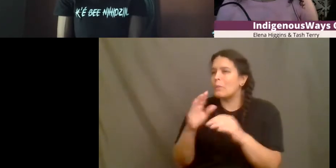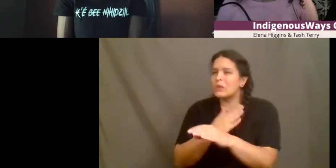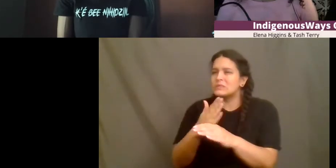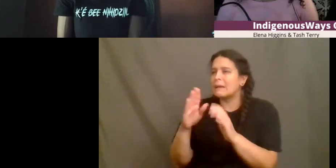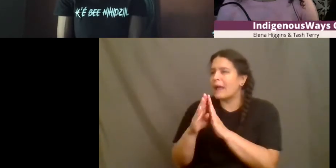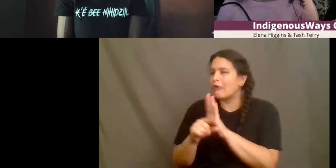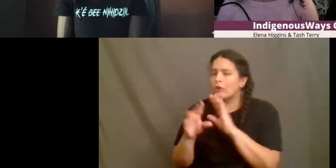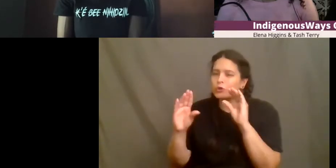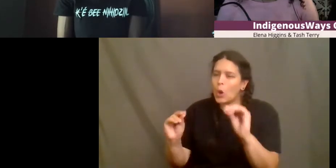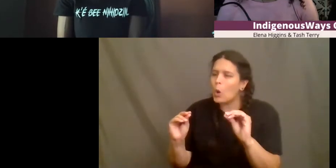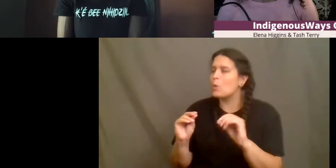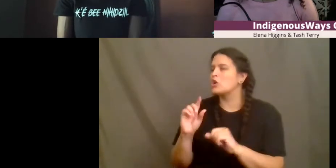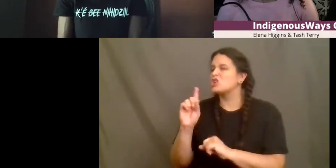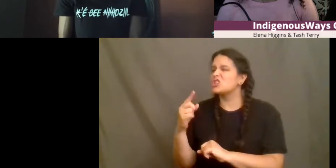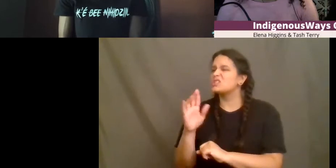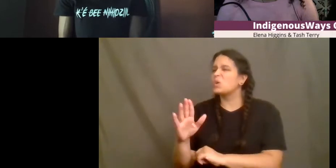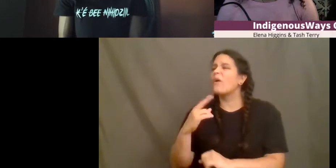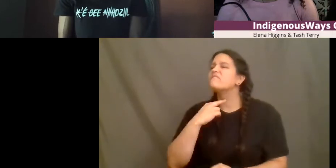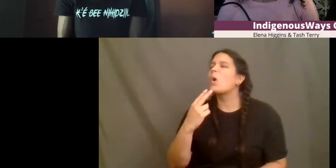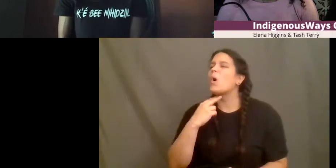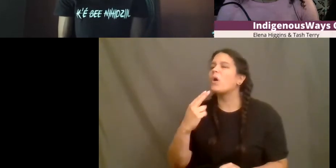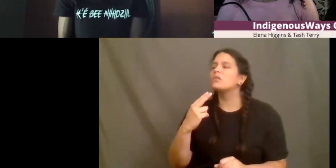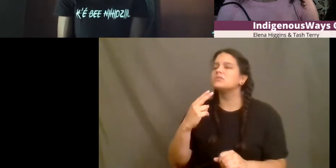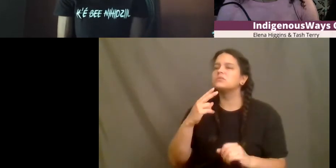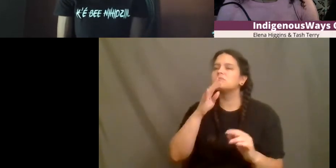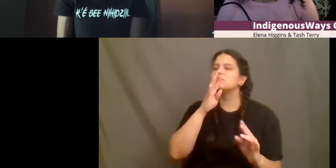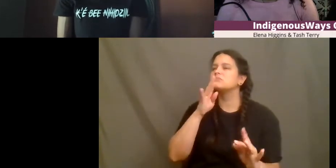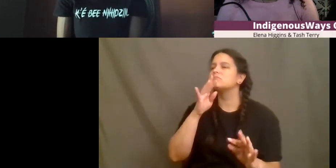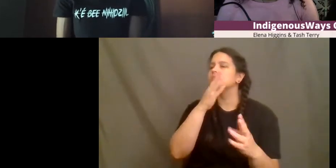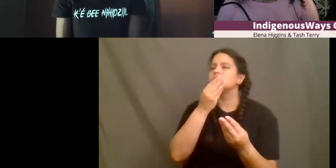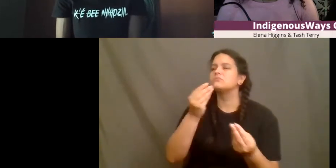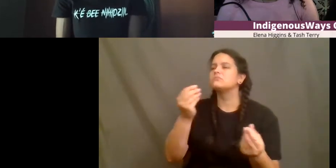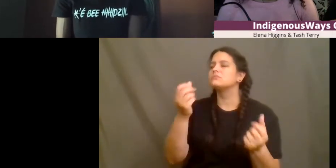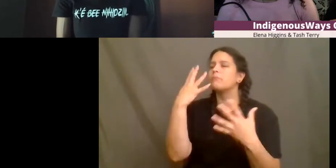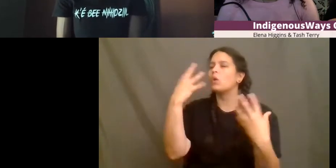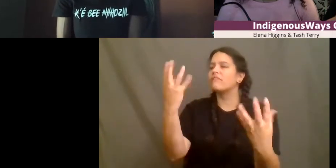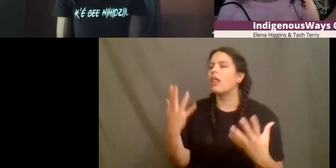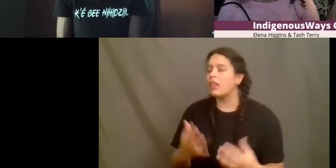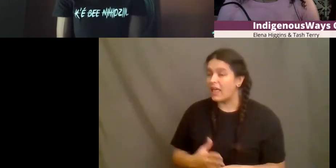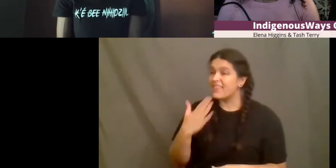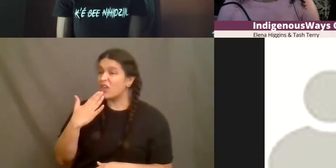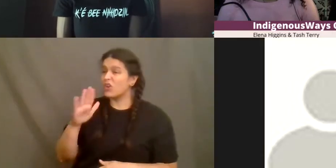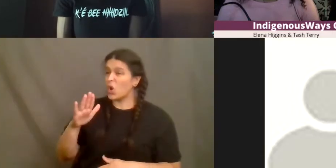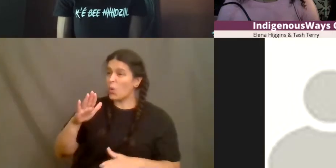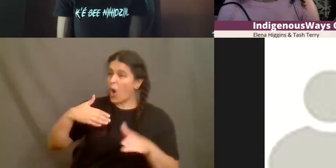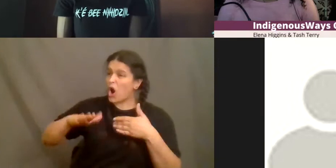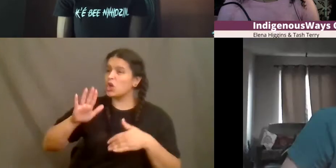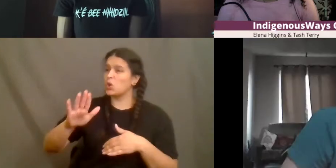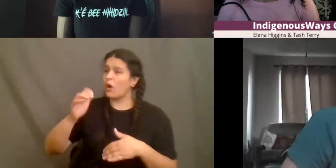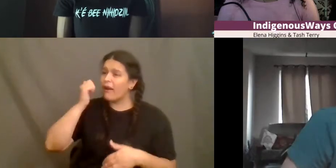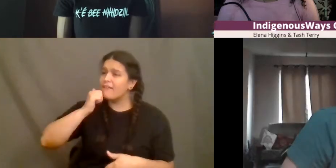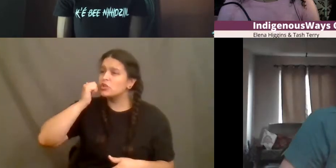vocals. Thank you for giving us so much hope tonight. Thank you for your walk. Thank you for your commitment and